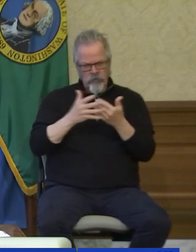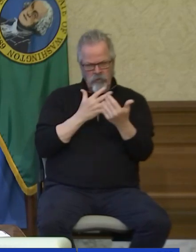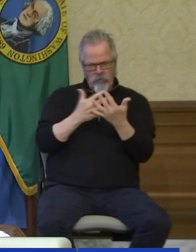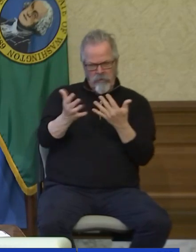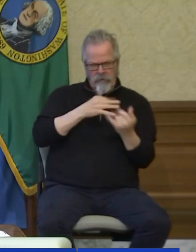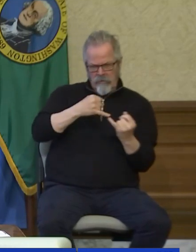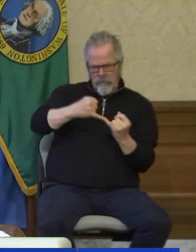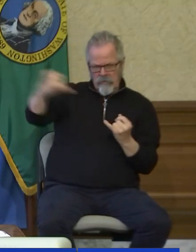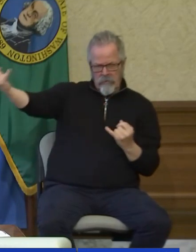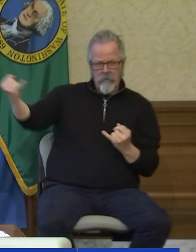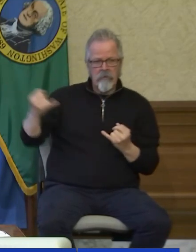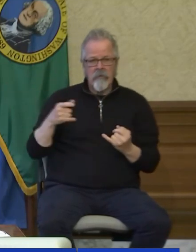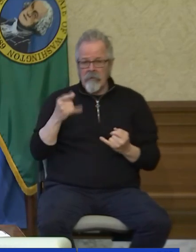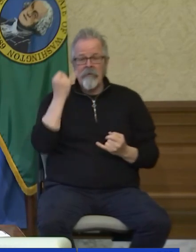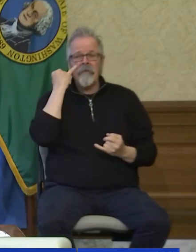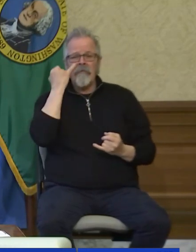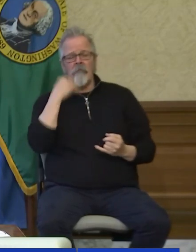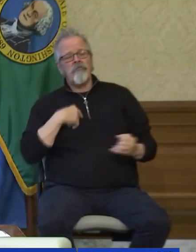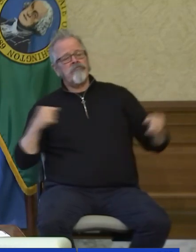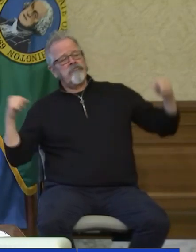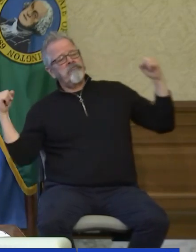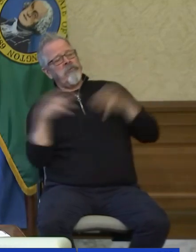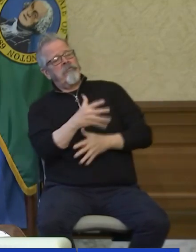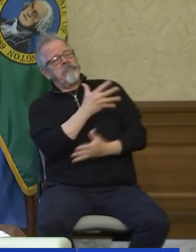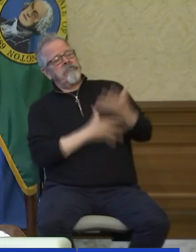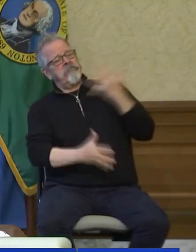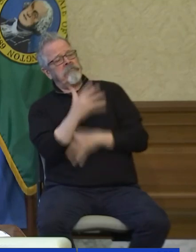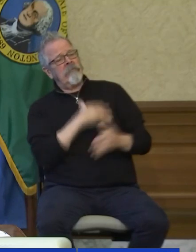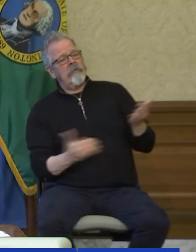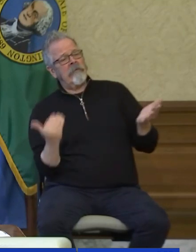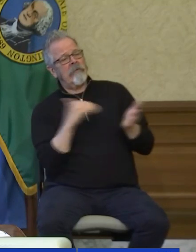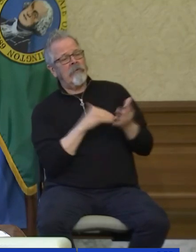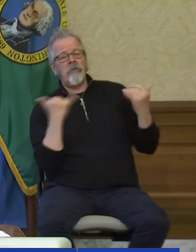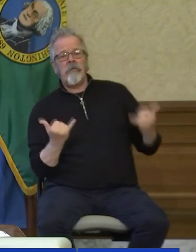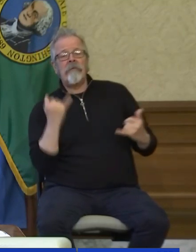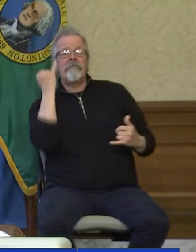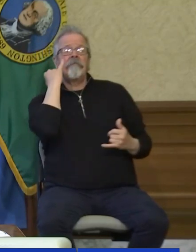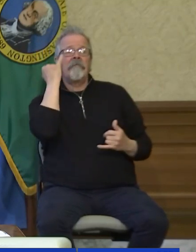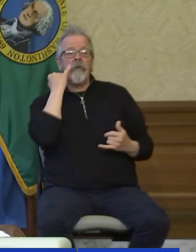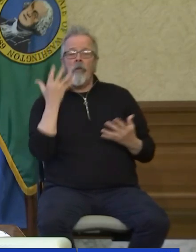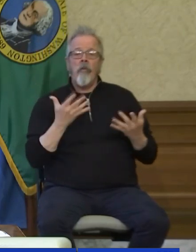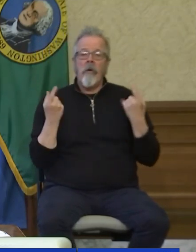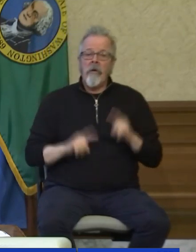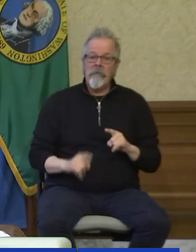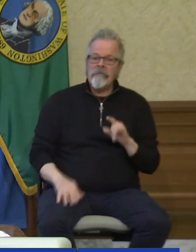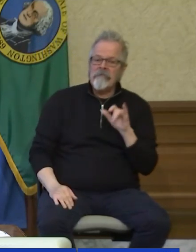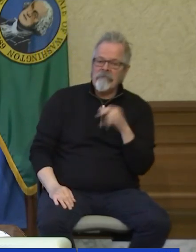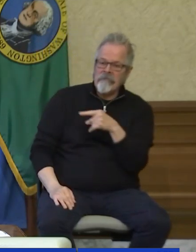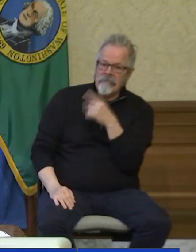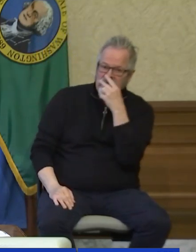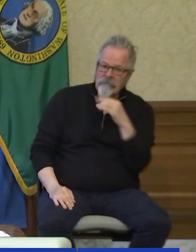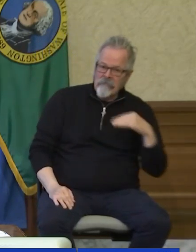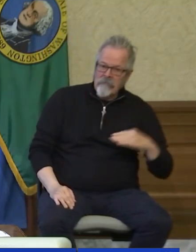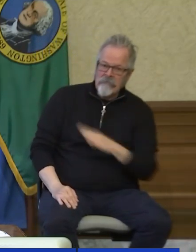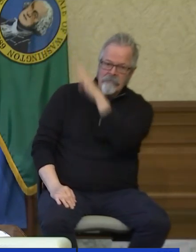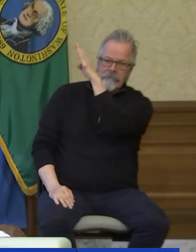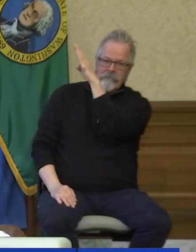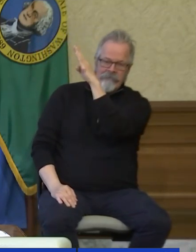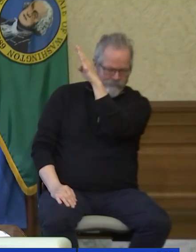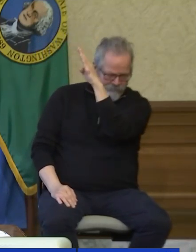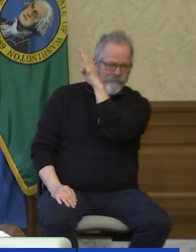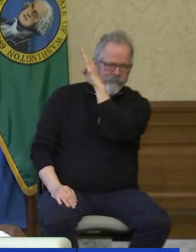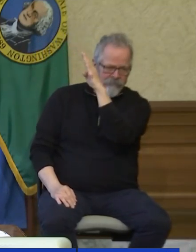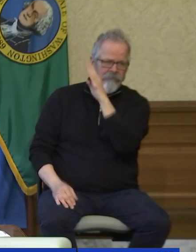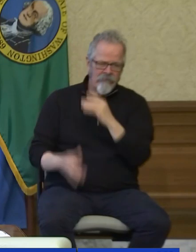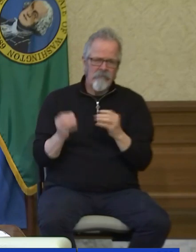We cannot allow that to happen. We have to remain committed to make wise decisions. And I think this is one we're